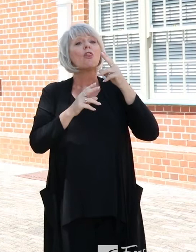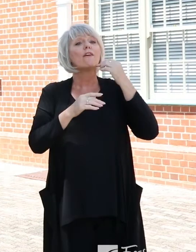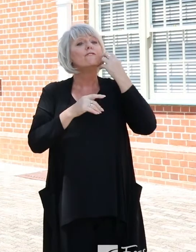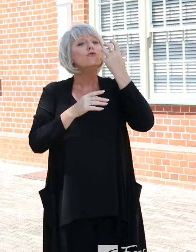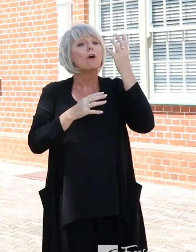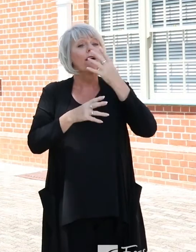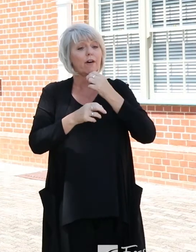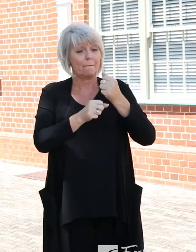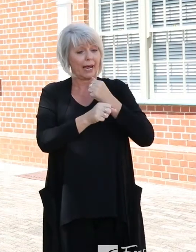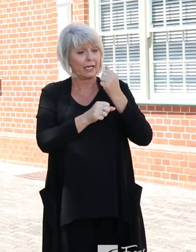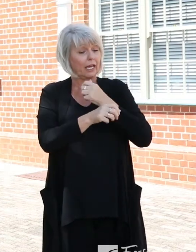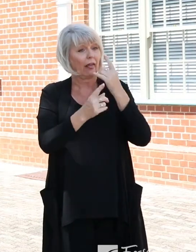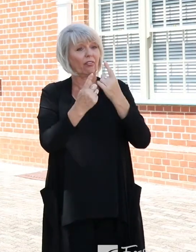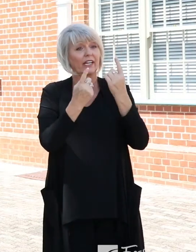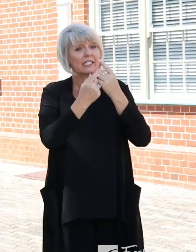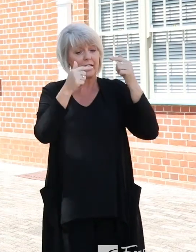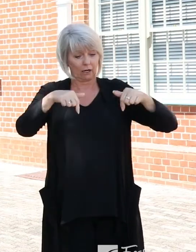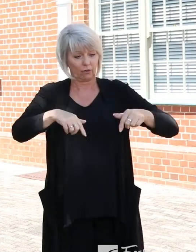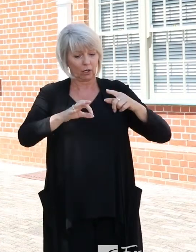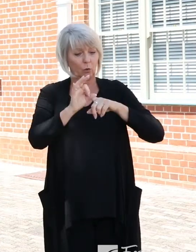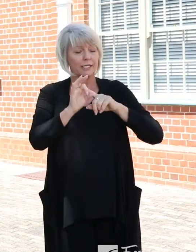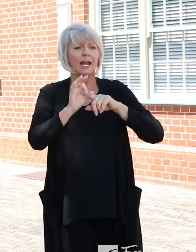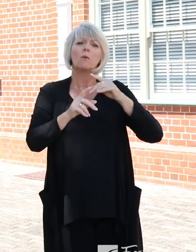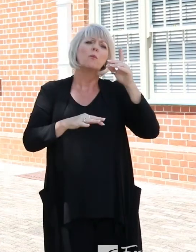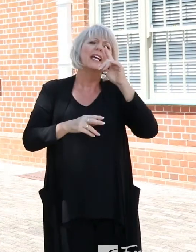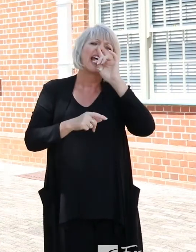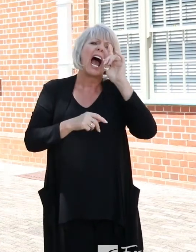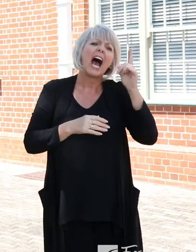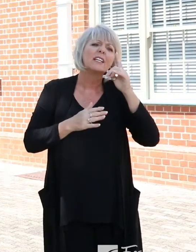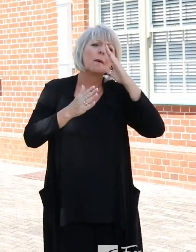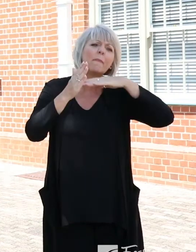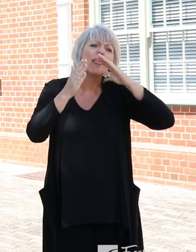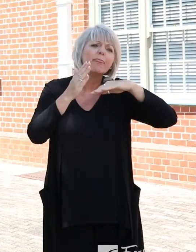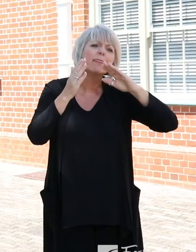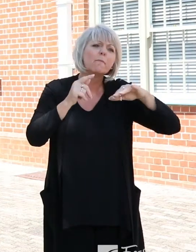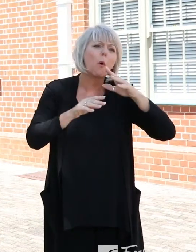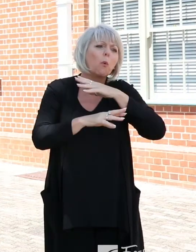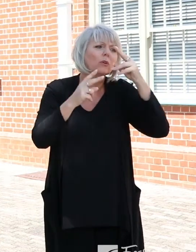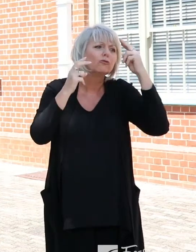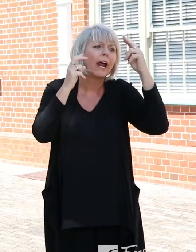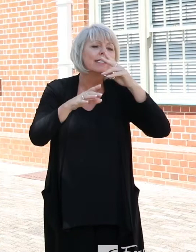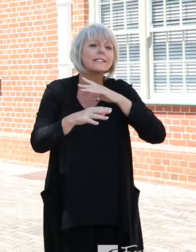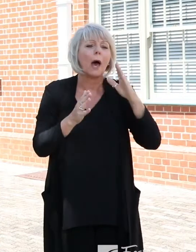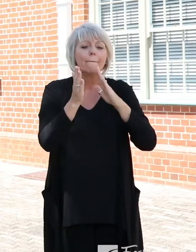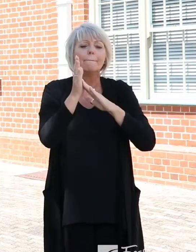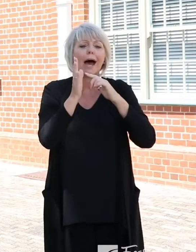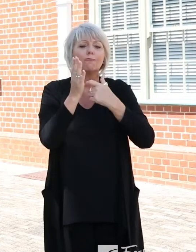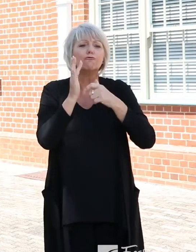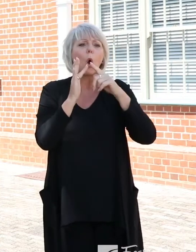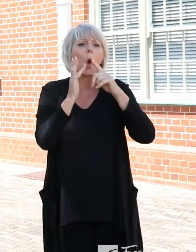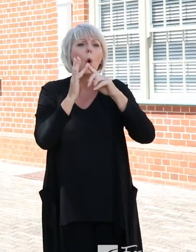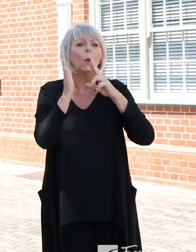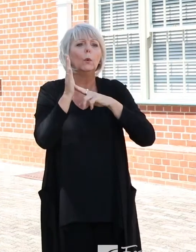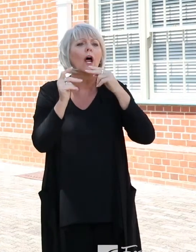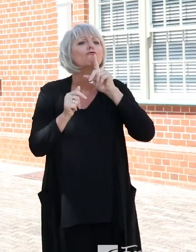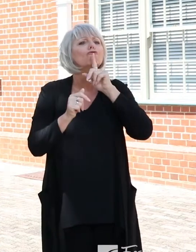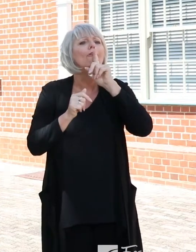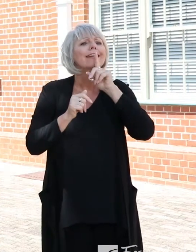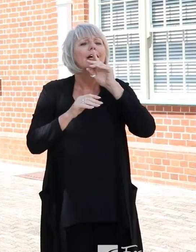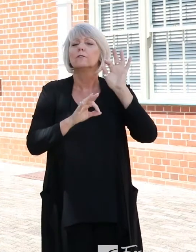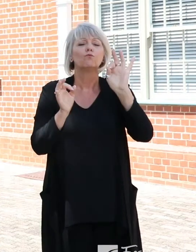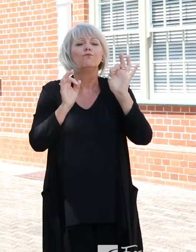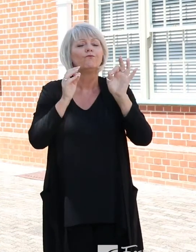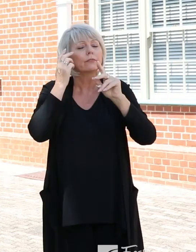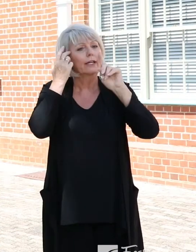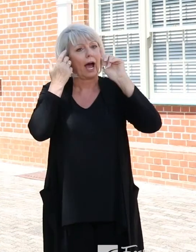it's not possible for us to paint all of these trains maroon, but every Queenslander will know this. These trains will be made